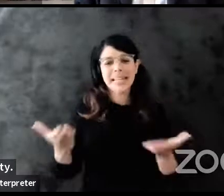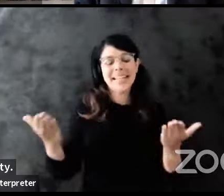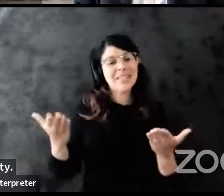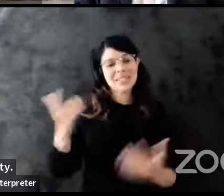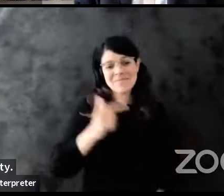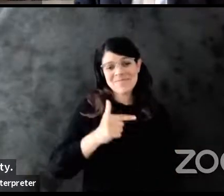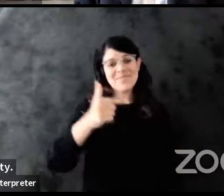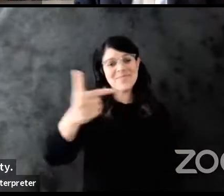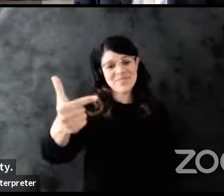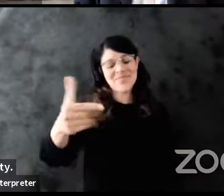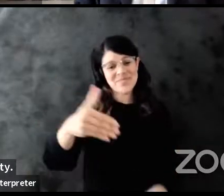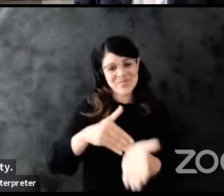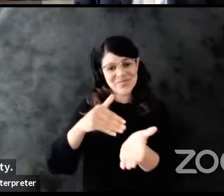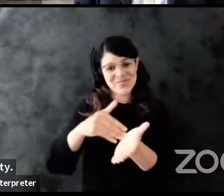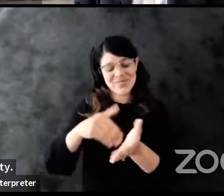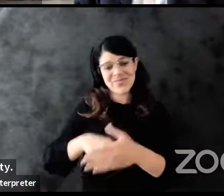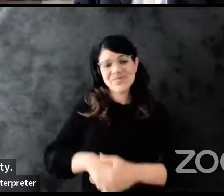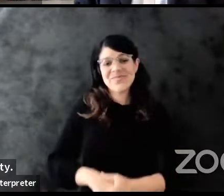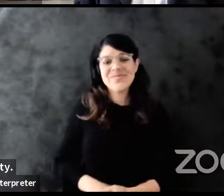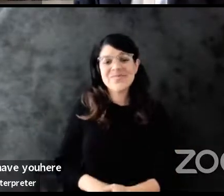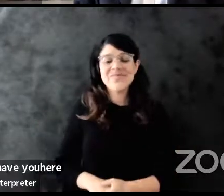Go ahead, Professor Munoz.